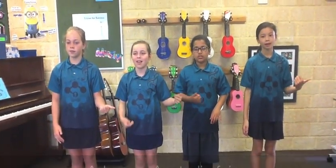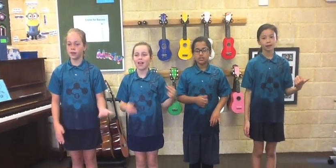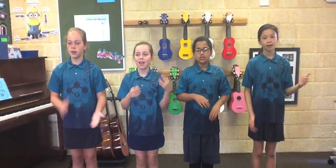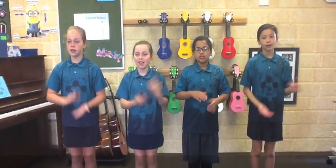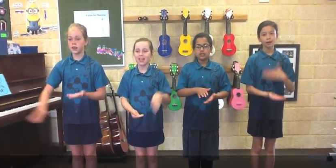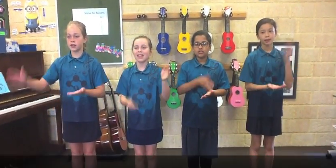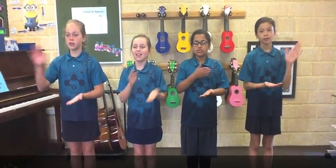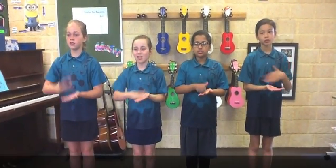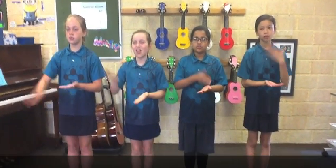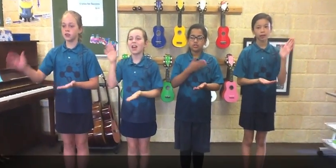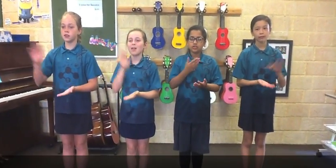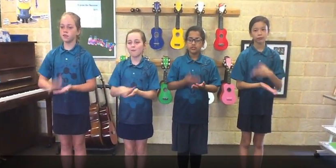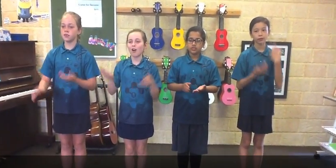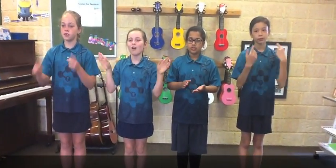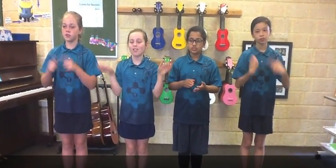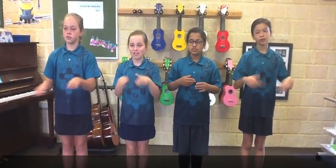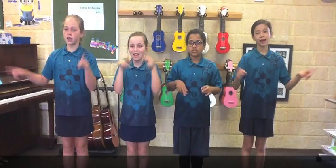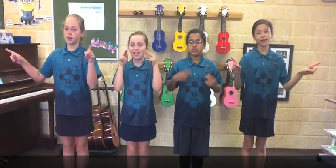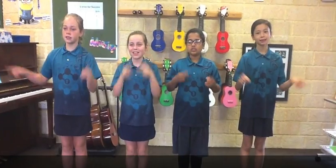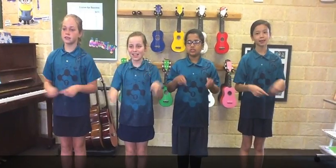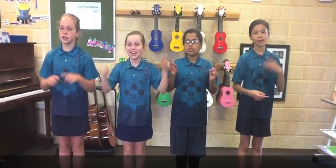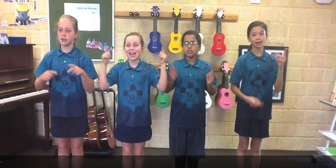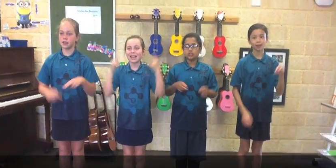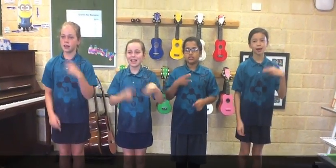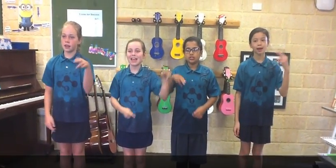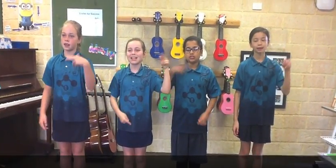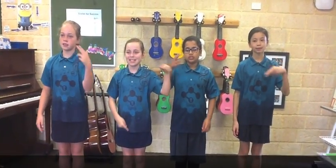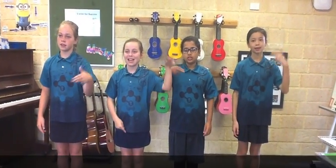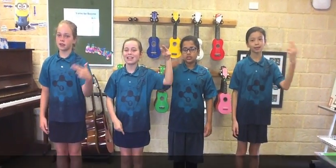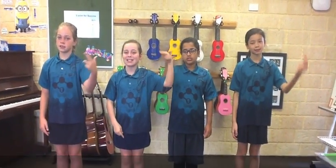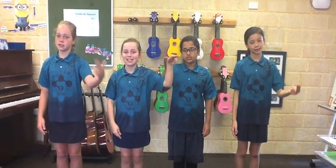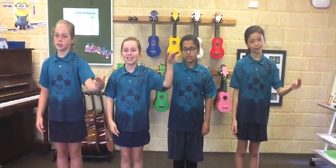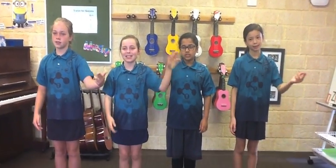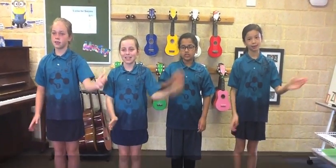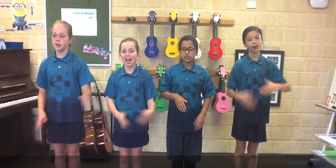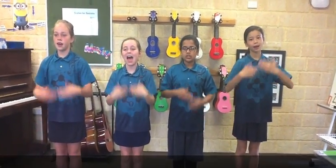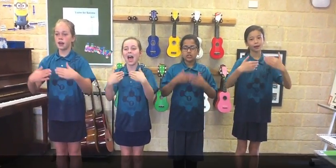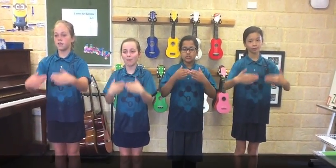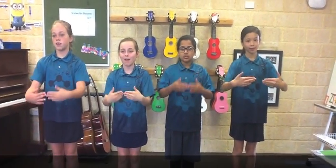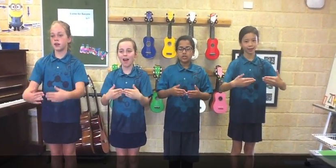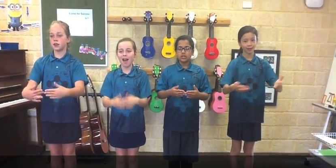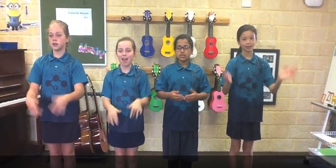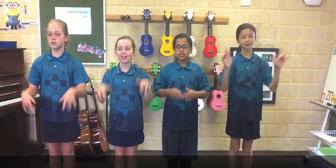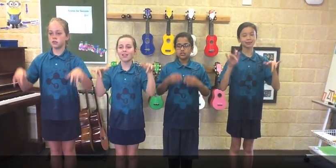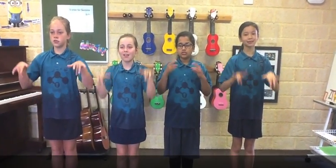austr joyful strength and mesty the